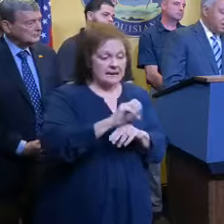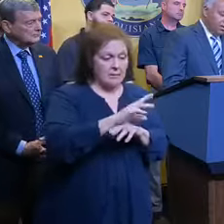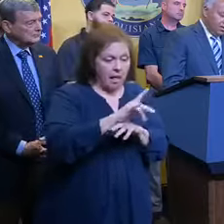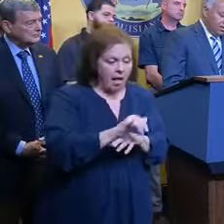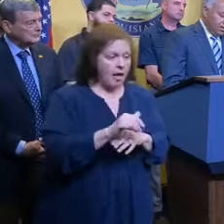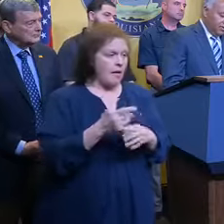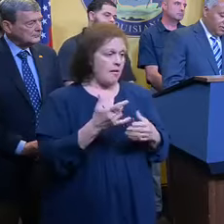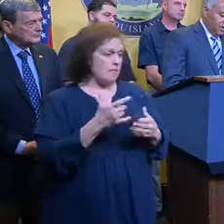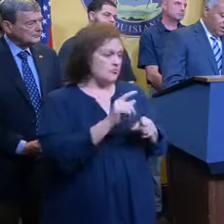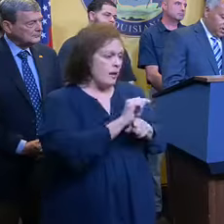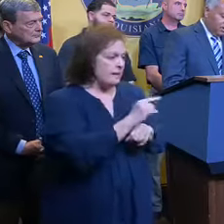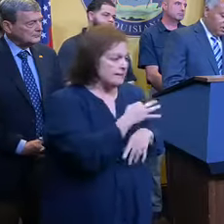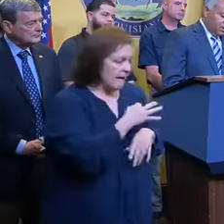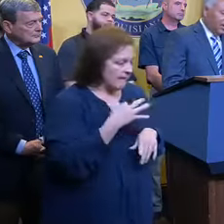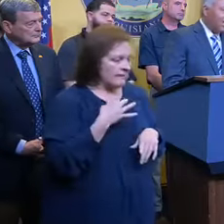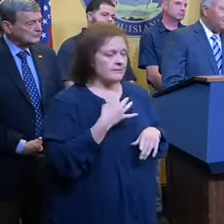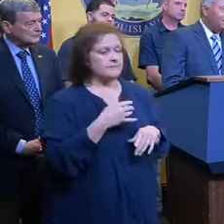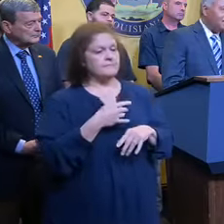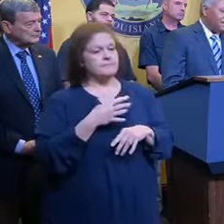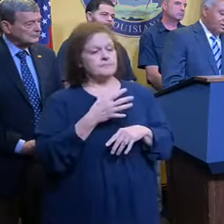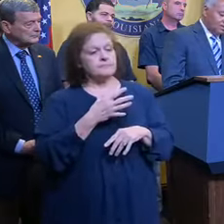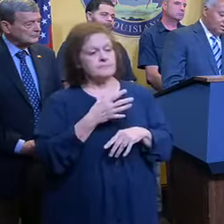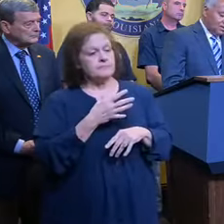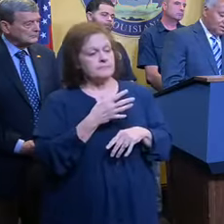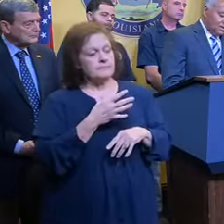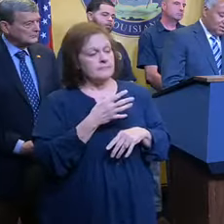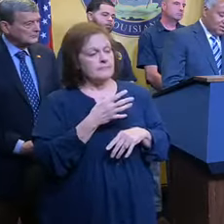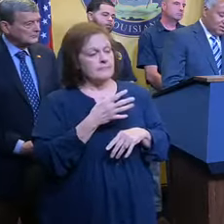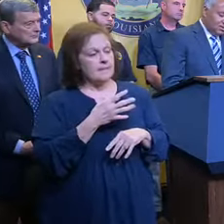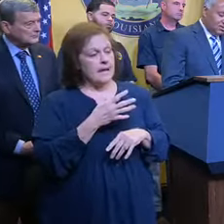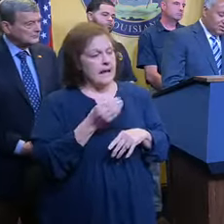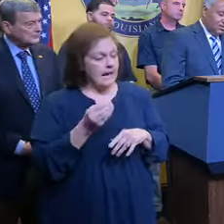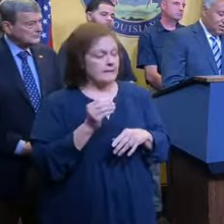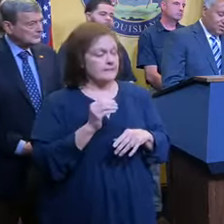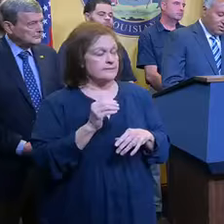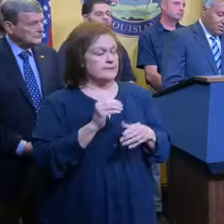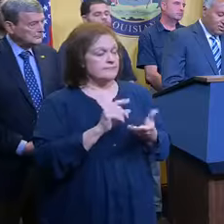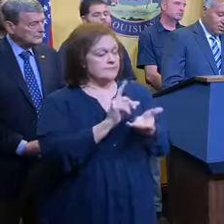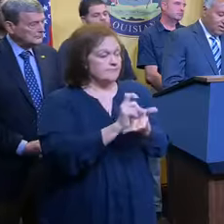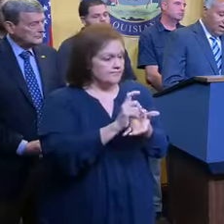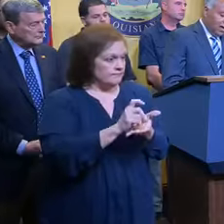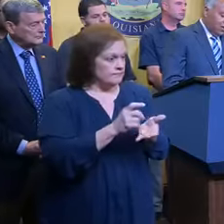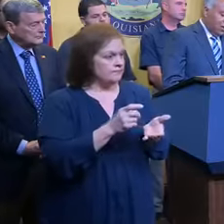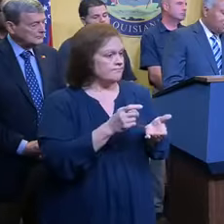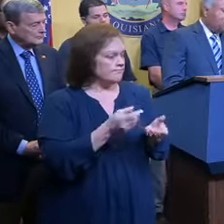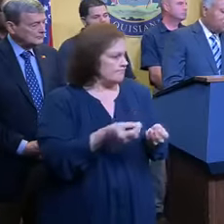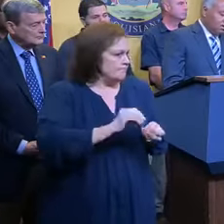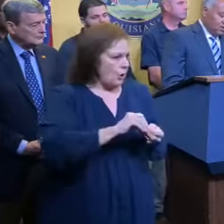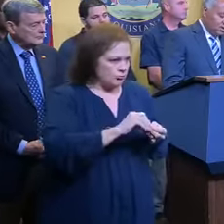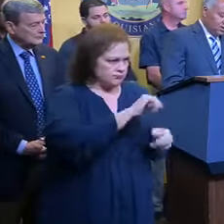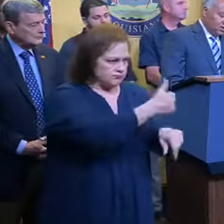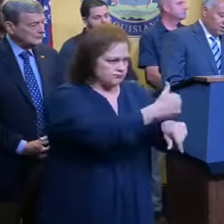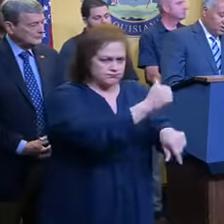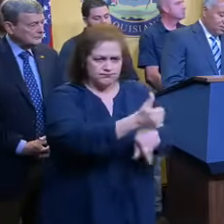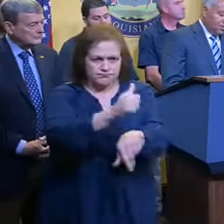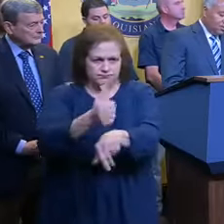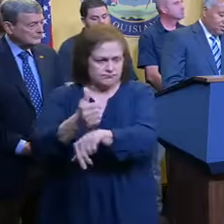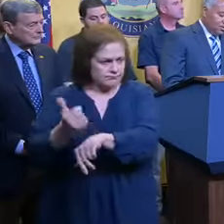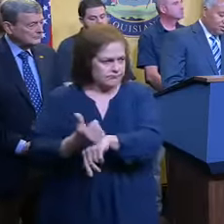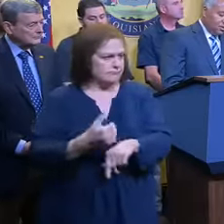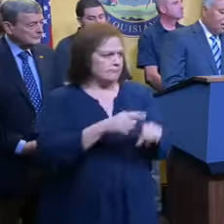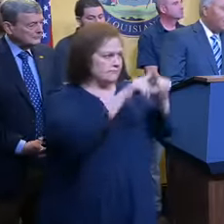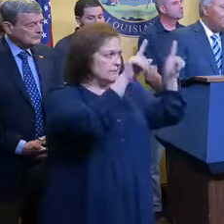during a pandemic. Additionally, hand sanitation stations have been increased, educational and instructive signs are